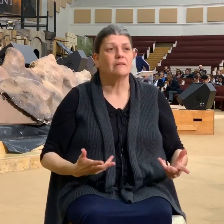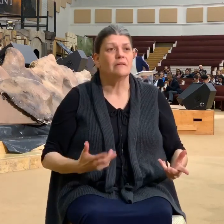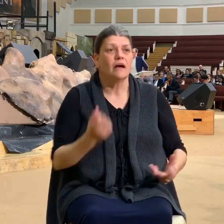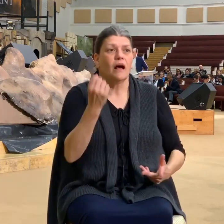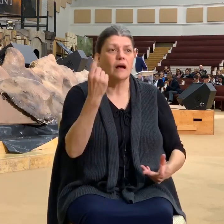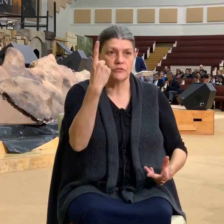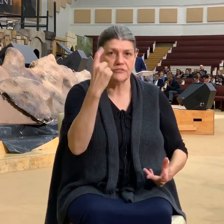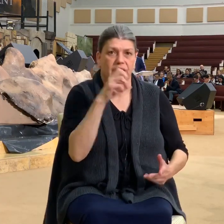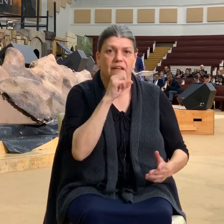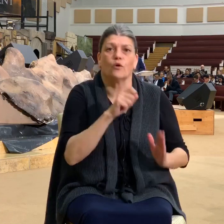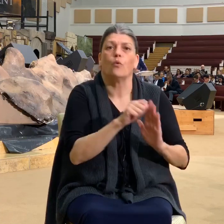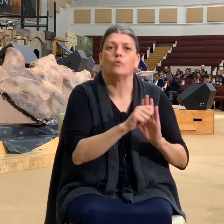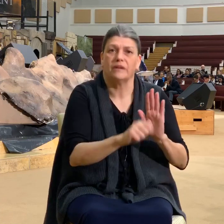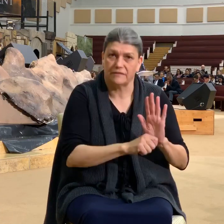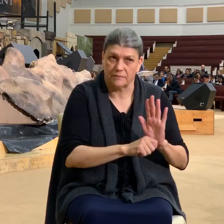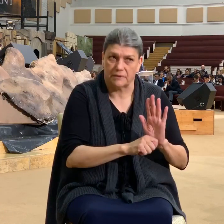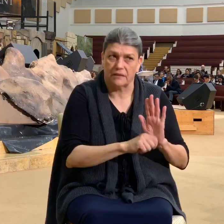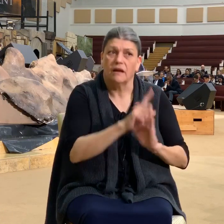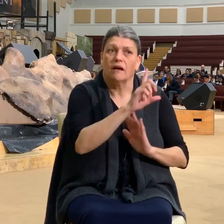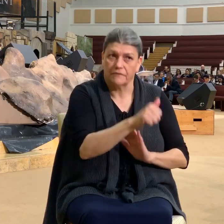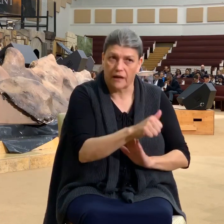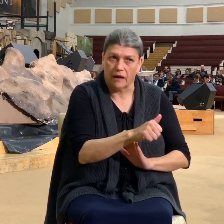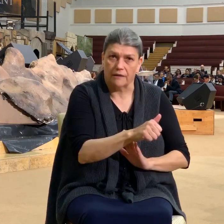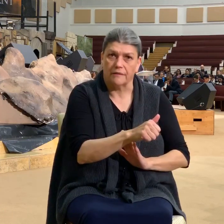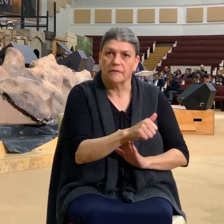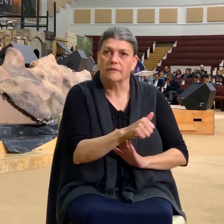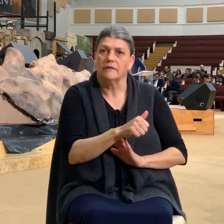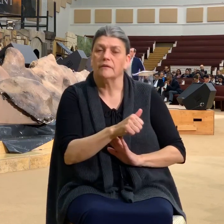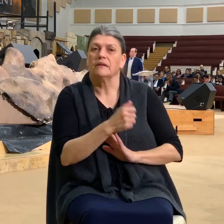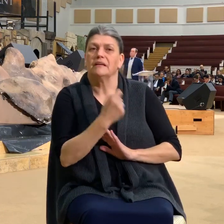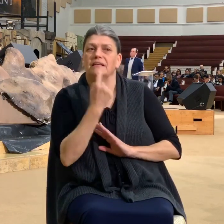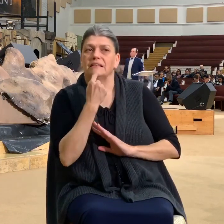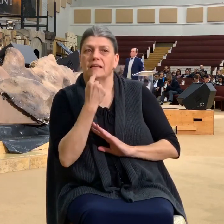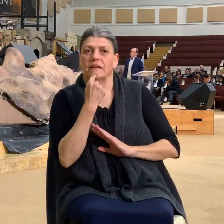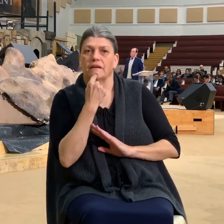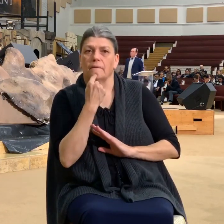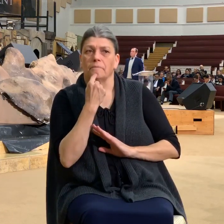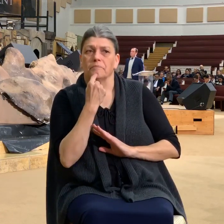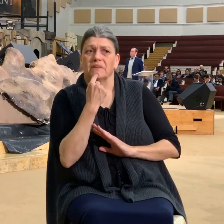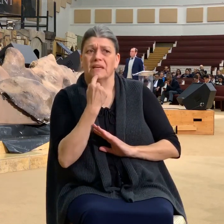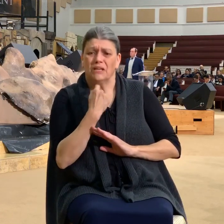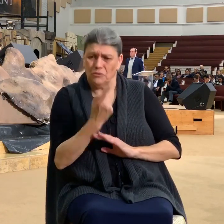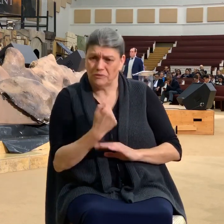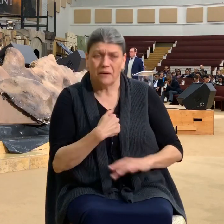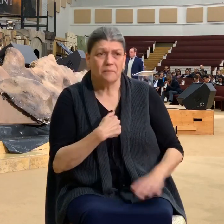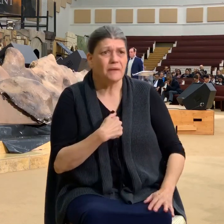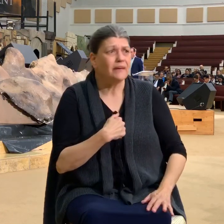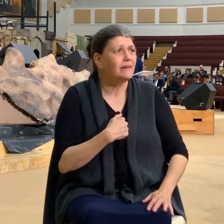Testament understanding of tithe. He says, you're telling,